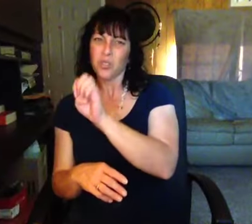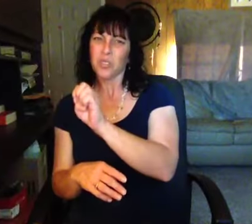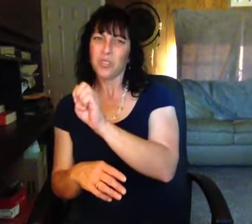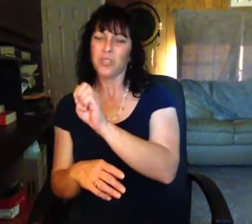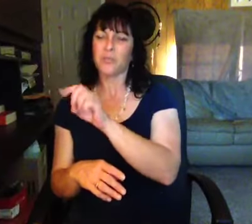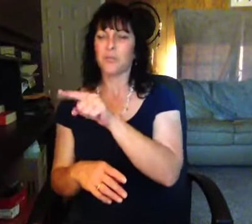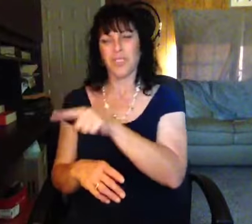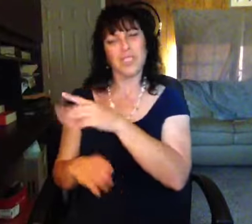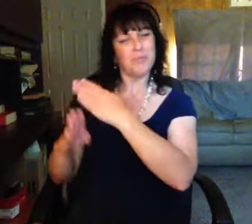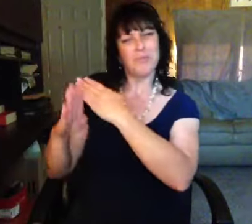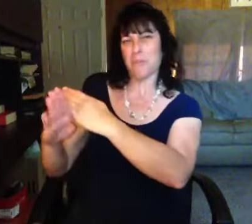state, and